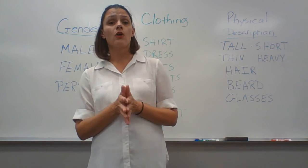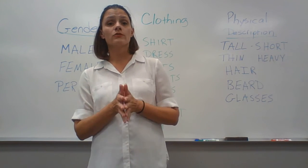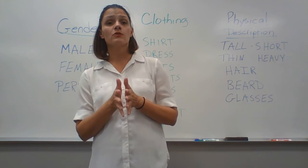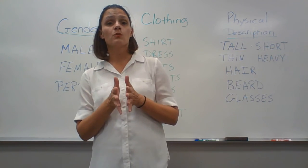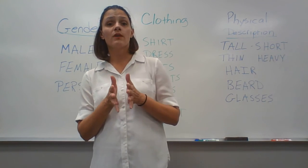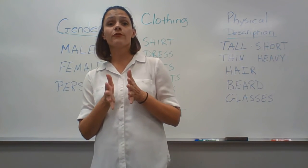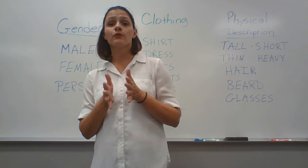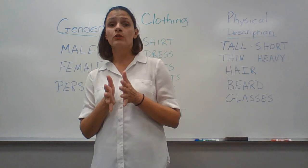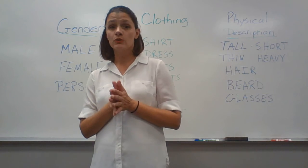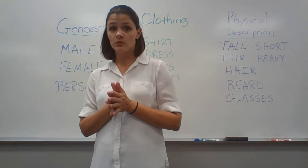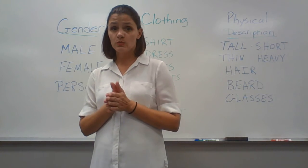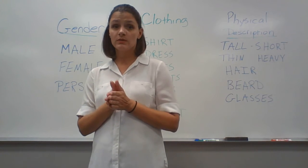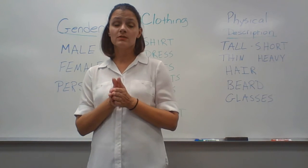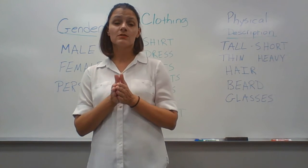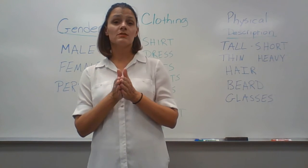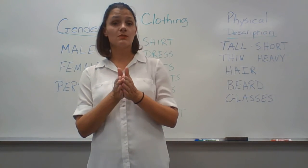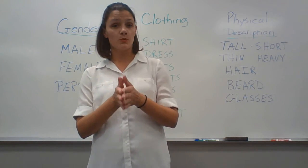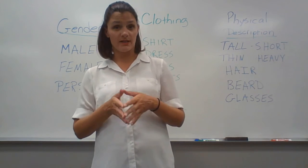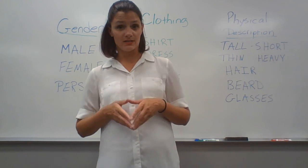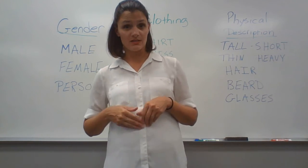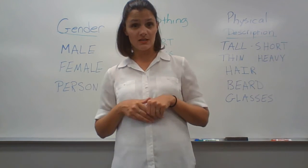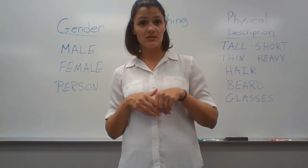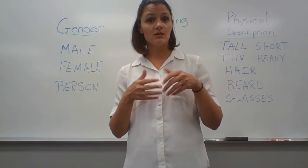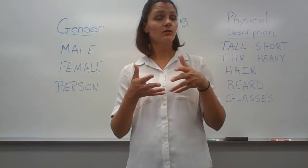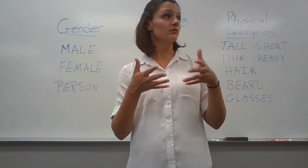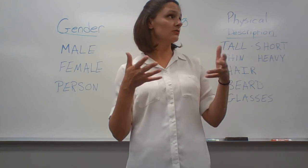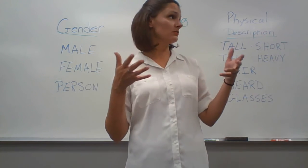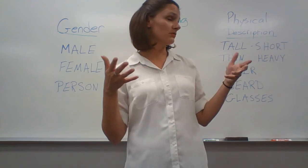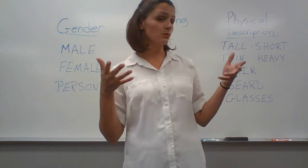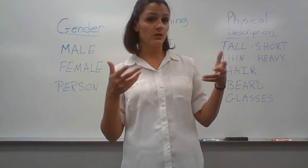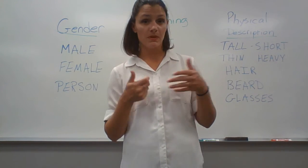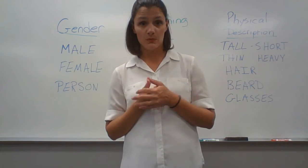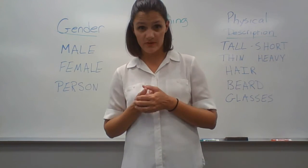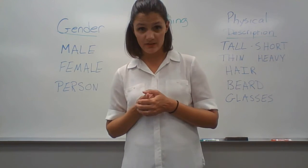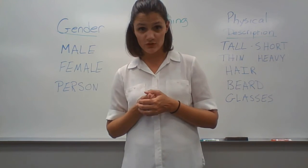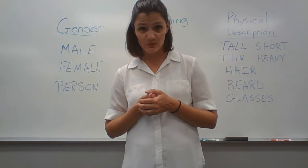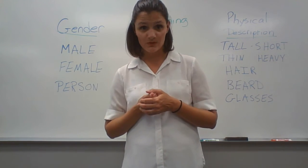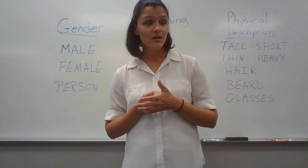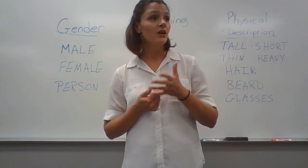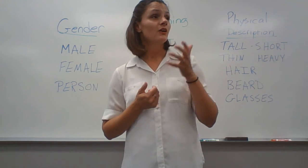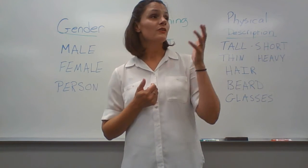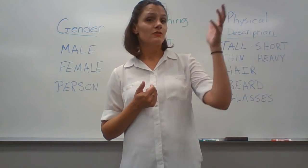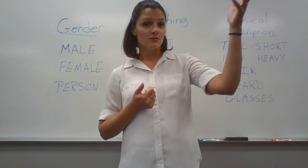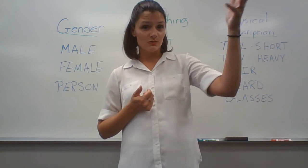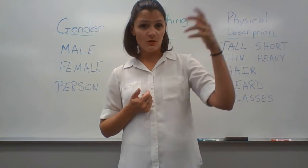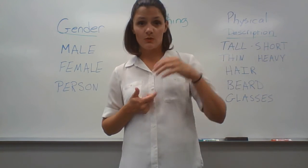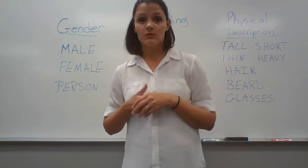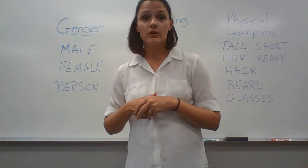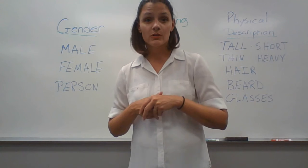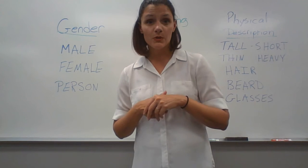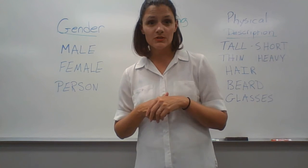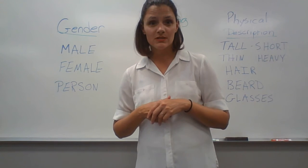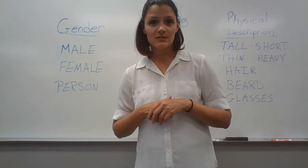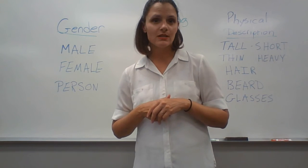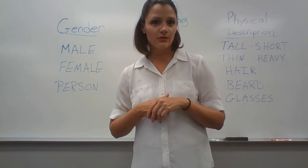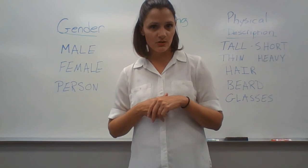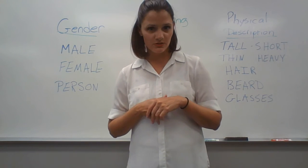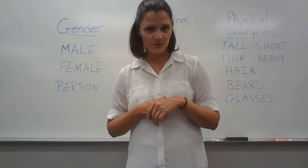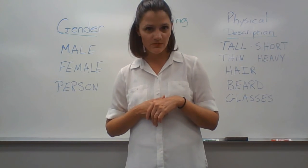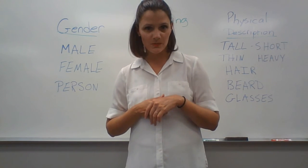also want for you to practice this with the people around you. So look at the person sitting across the room from you,